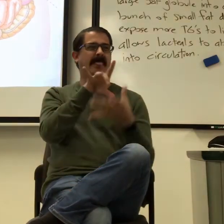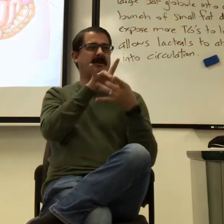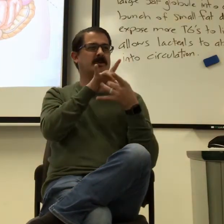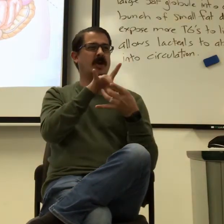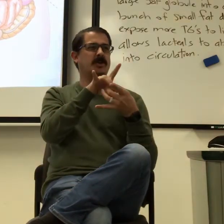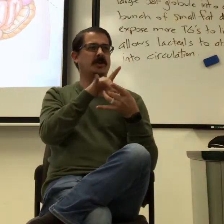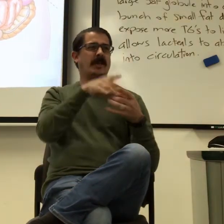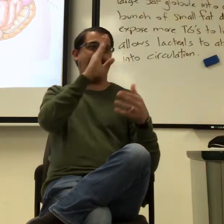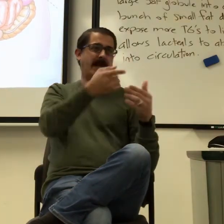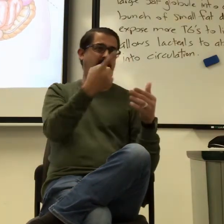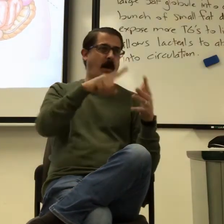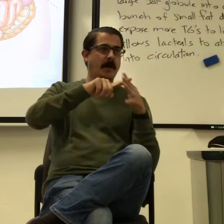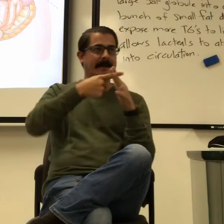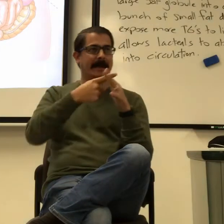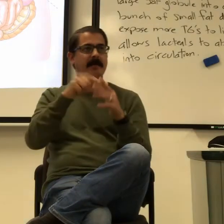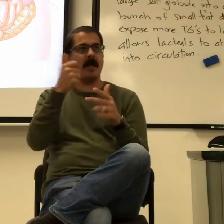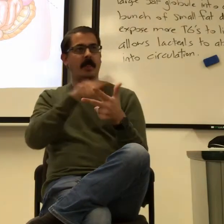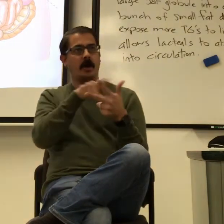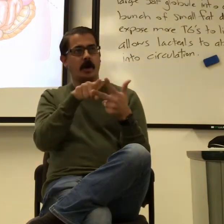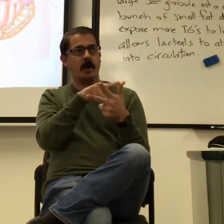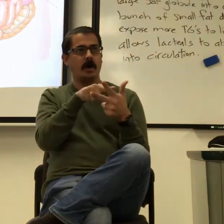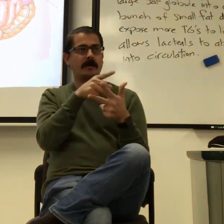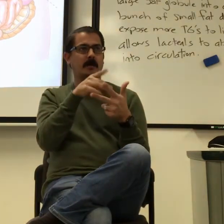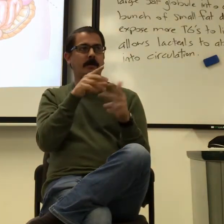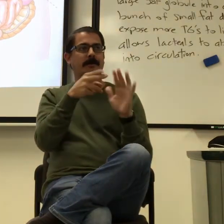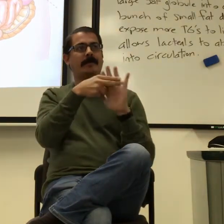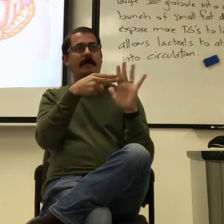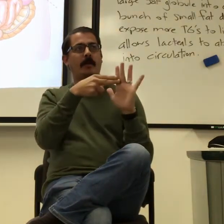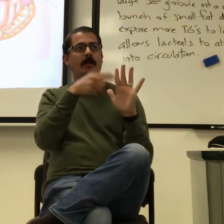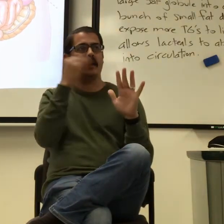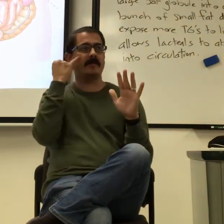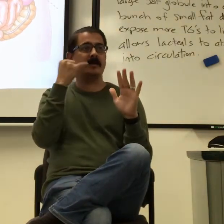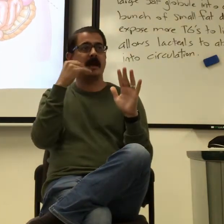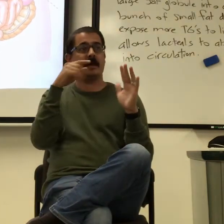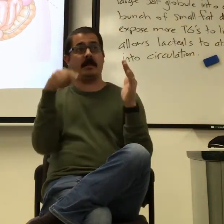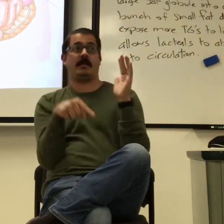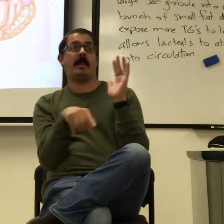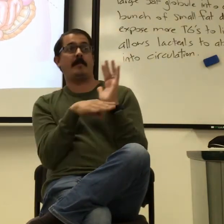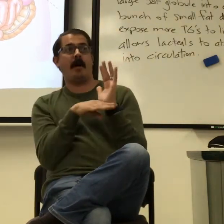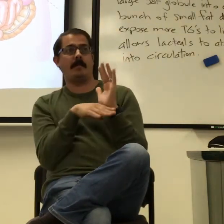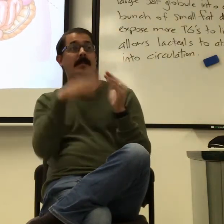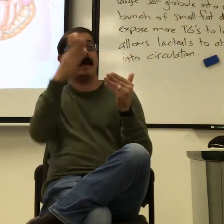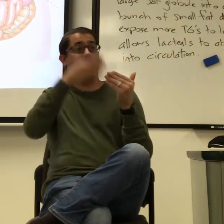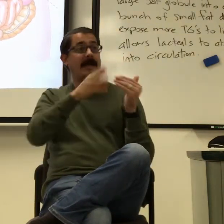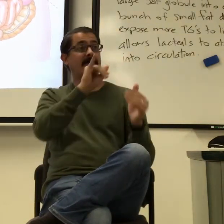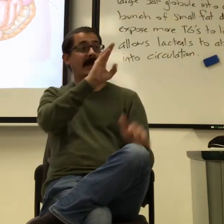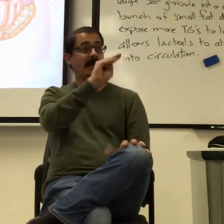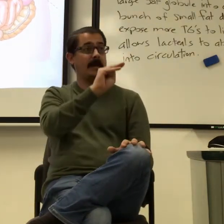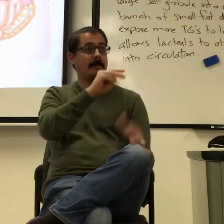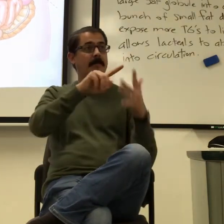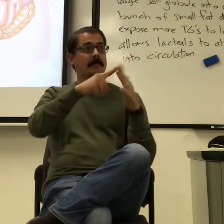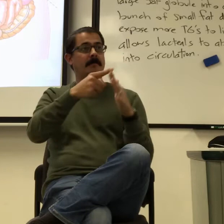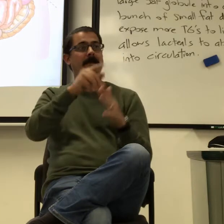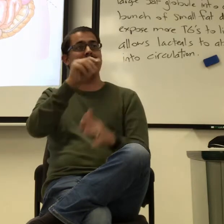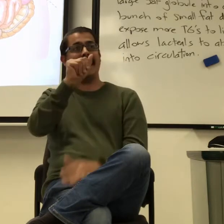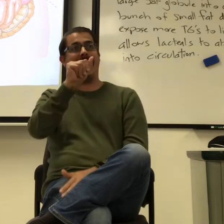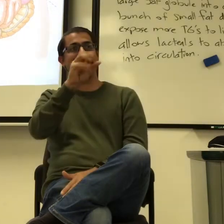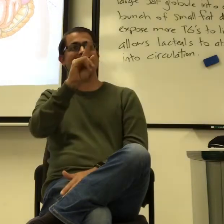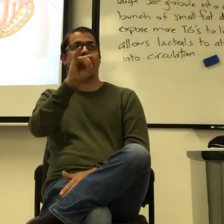the end of one, the beginning of the other. So if I tag it way down here, it's the end of the ileum, the beginning of the ascending